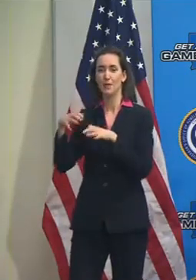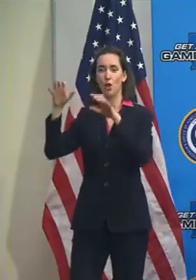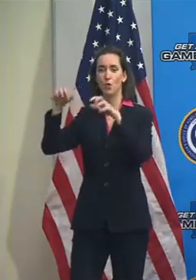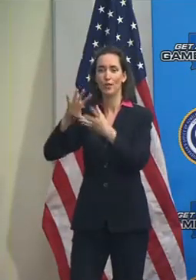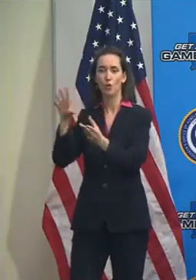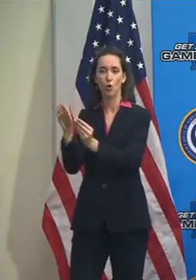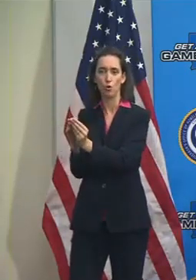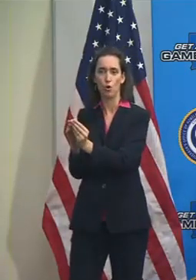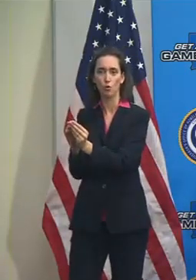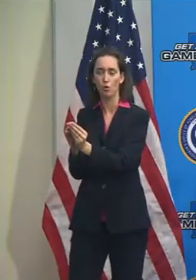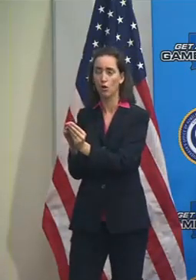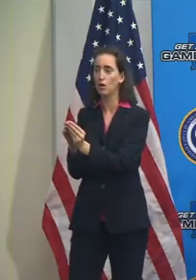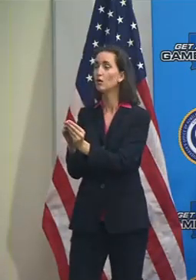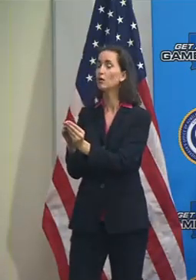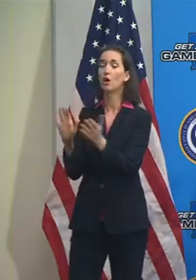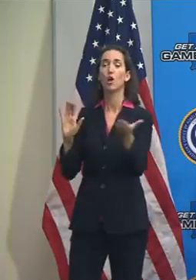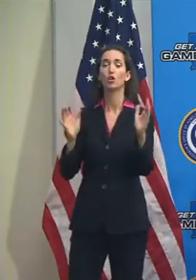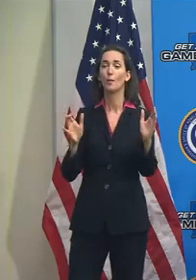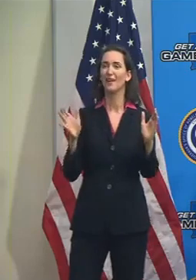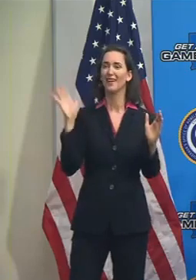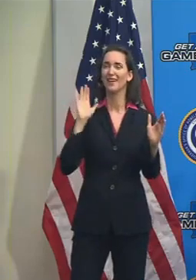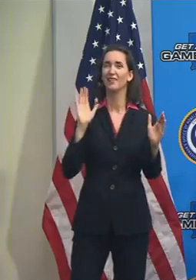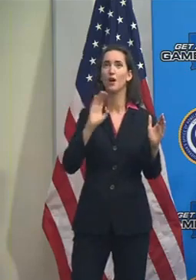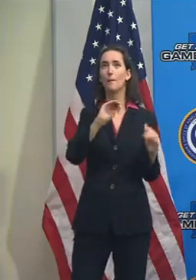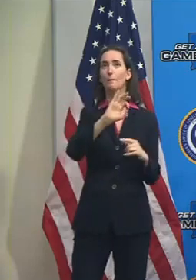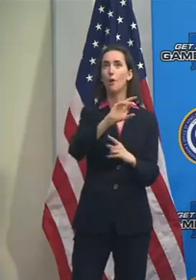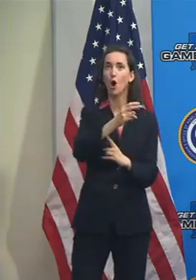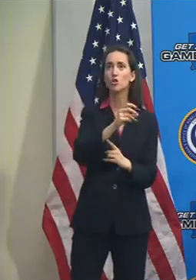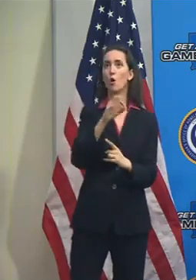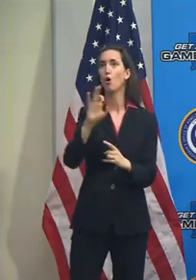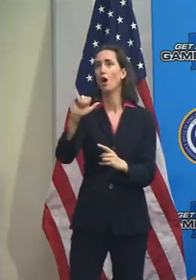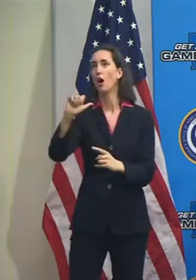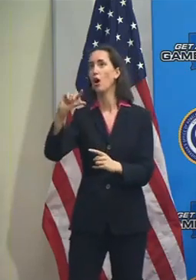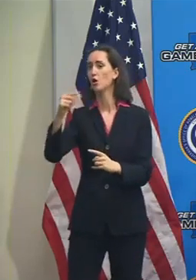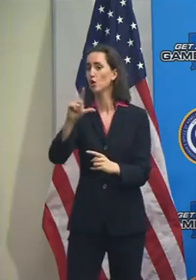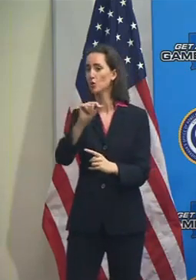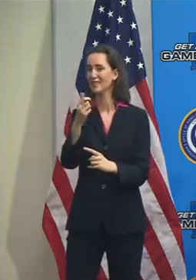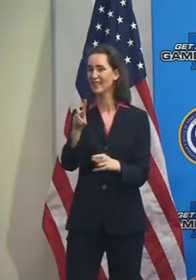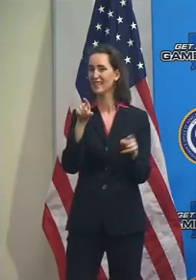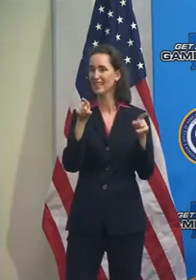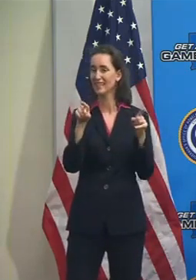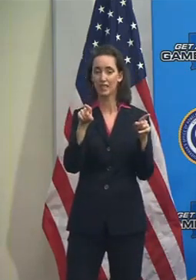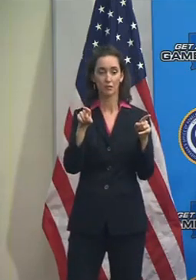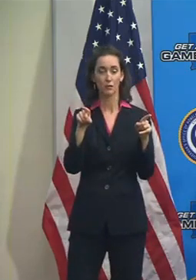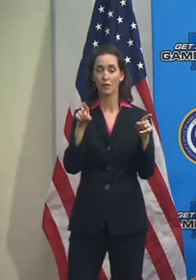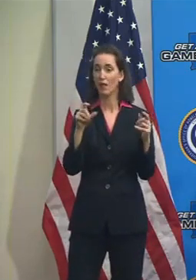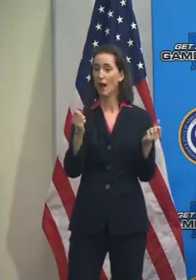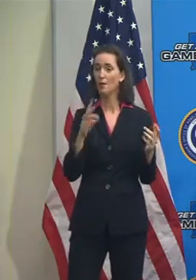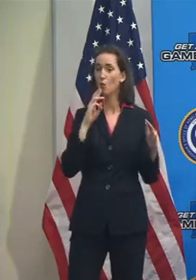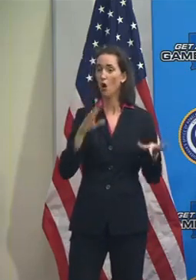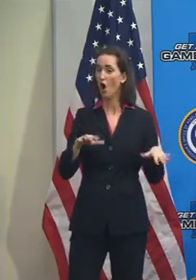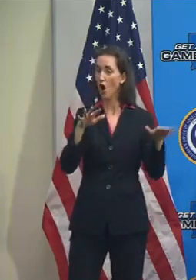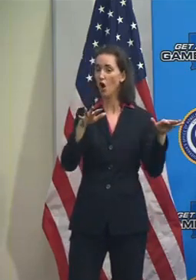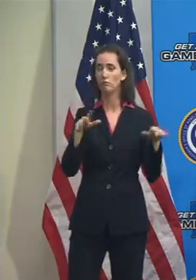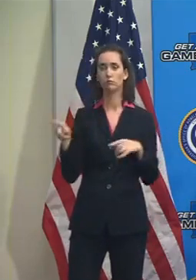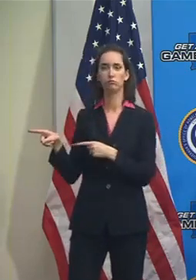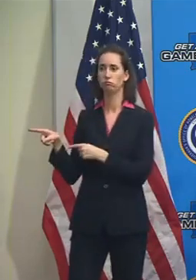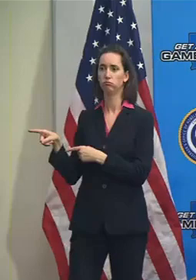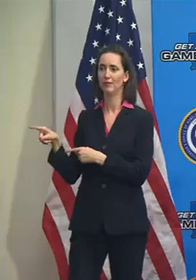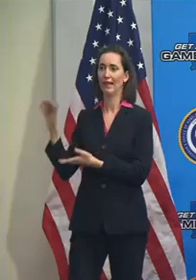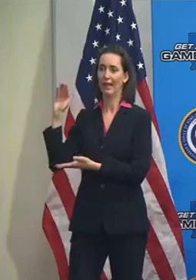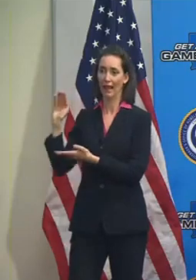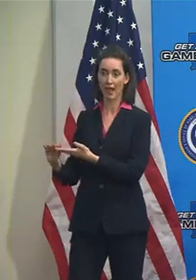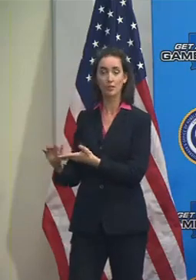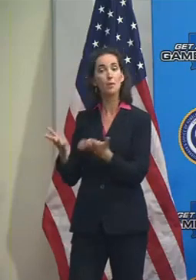don't even approach what we received either in March or in August of 2016. It is possible that